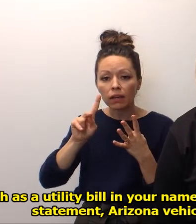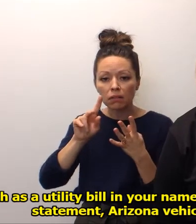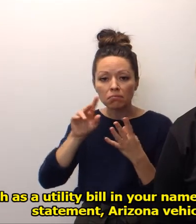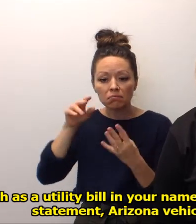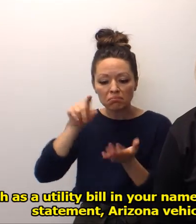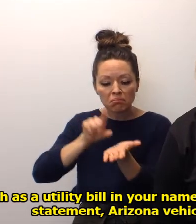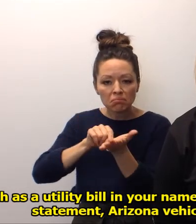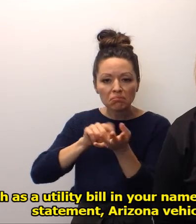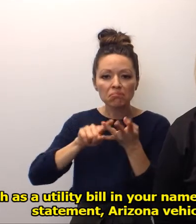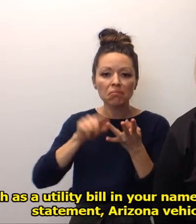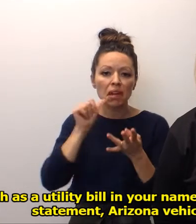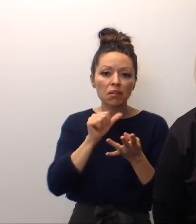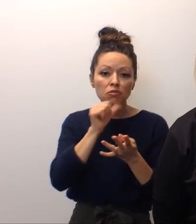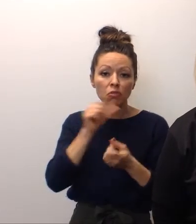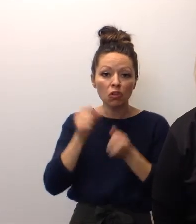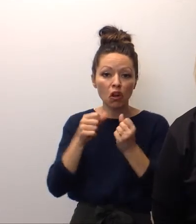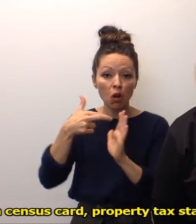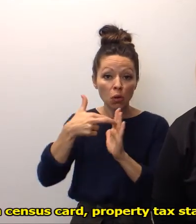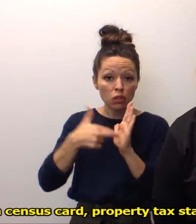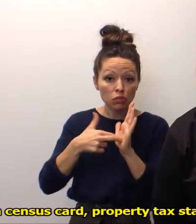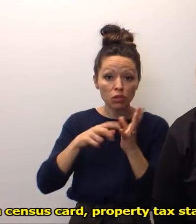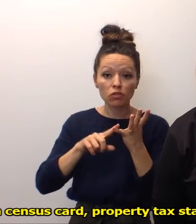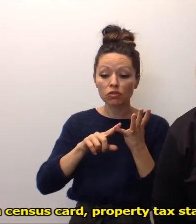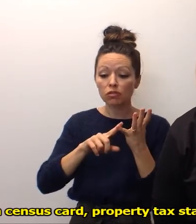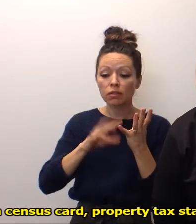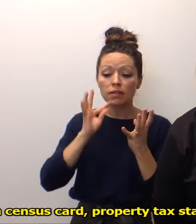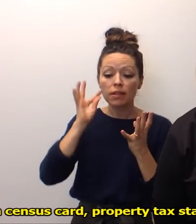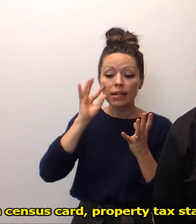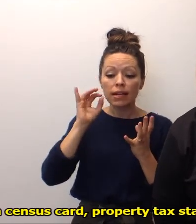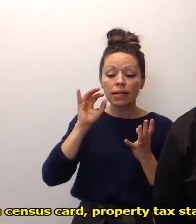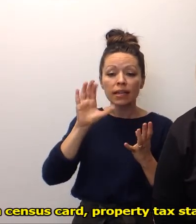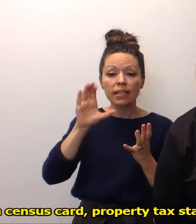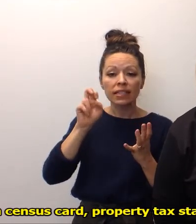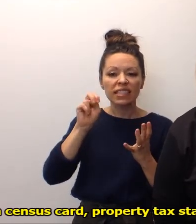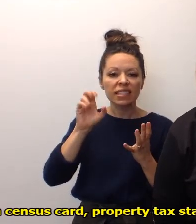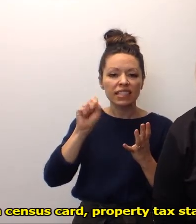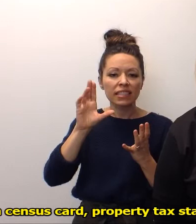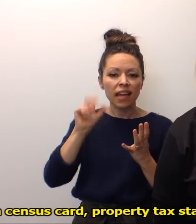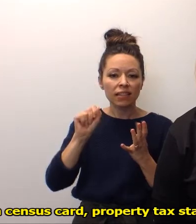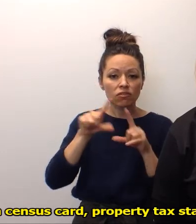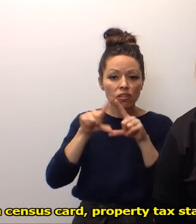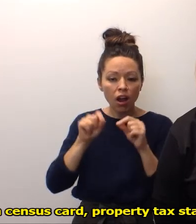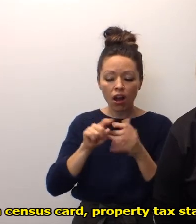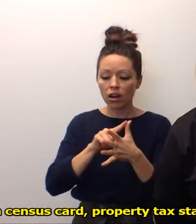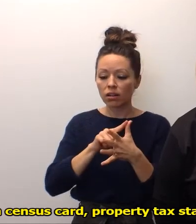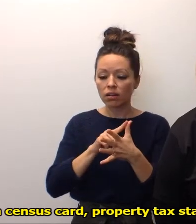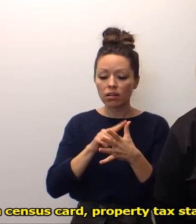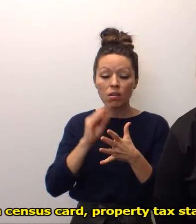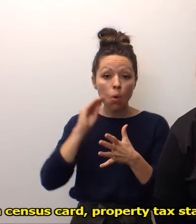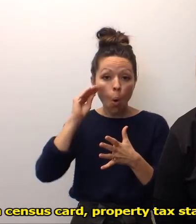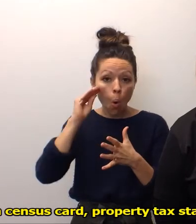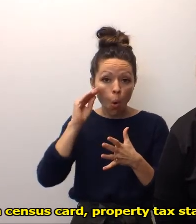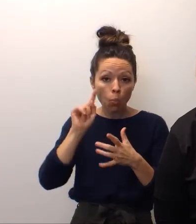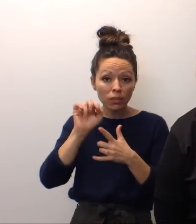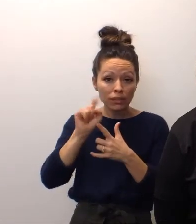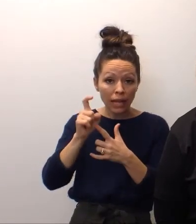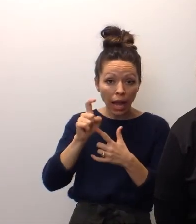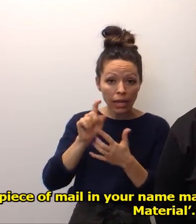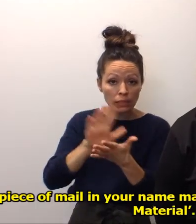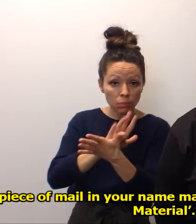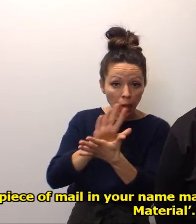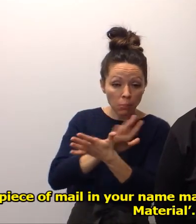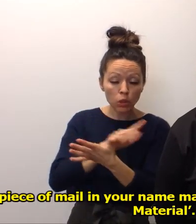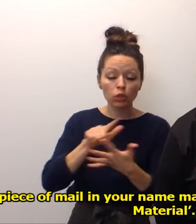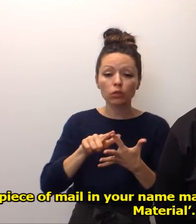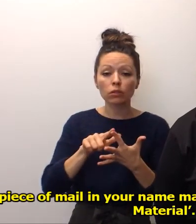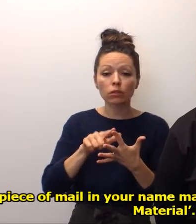vehicle registration, Indian census card, property tax statement of your residence, a